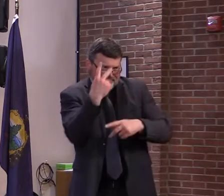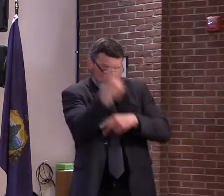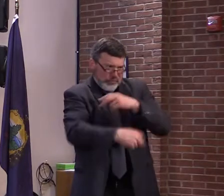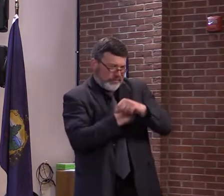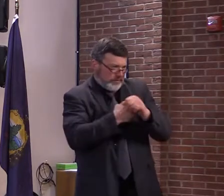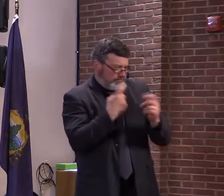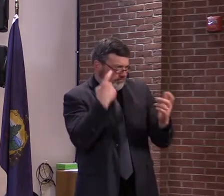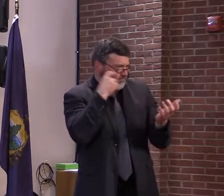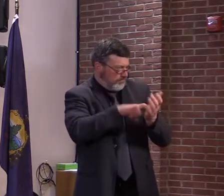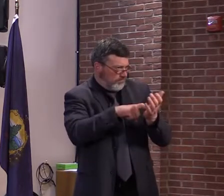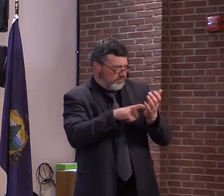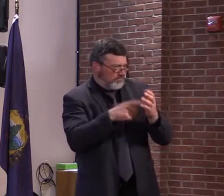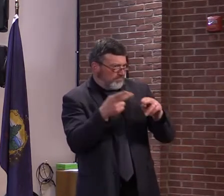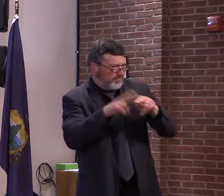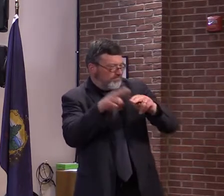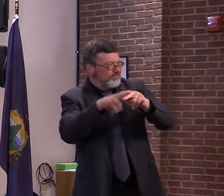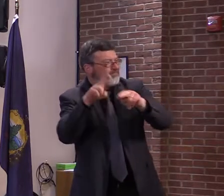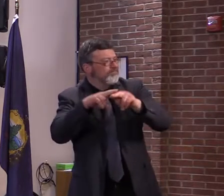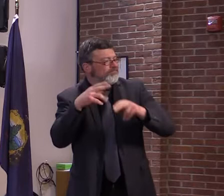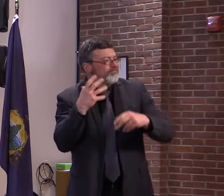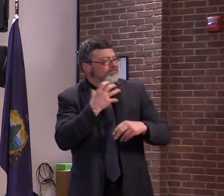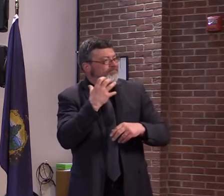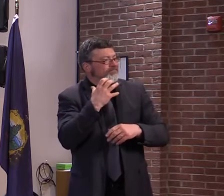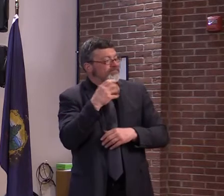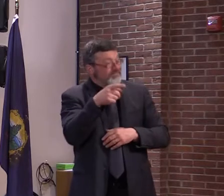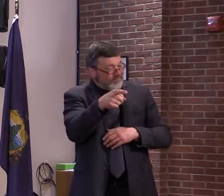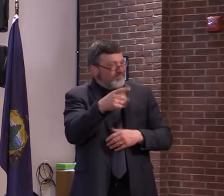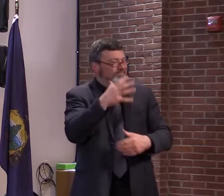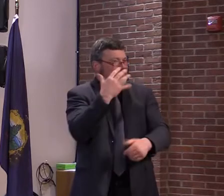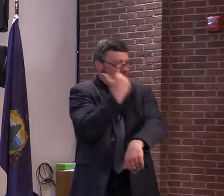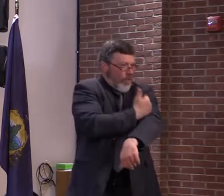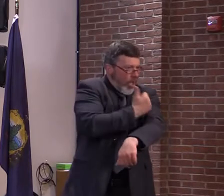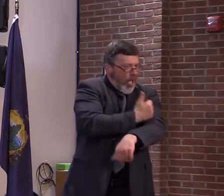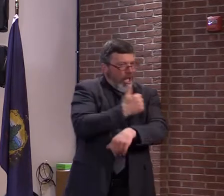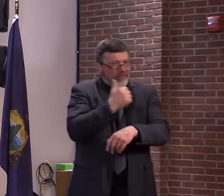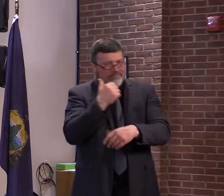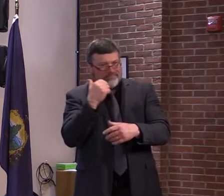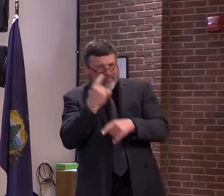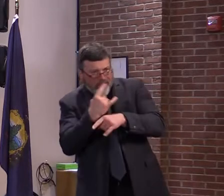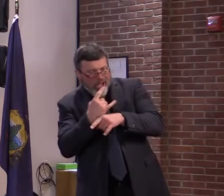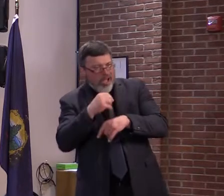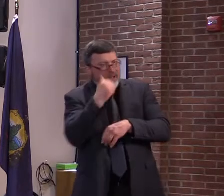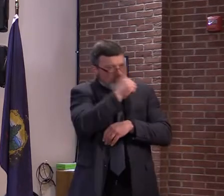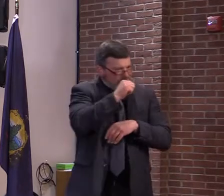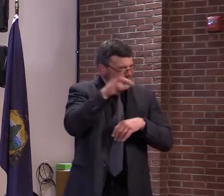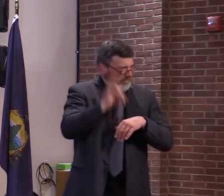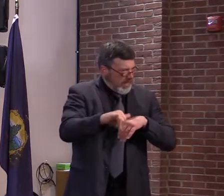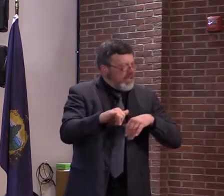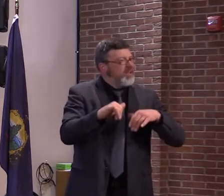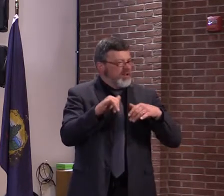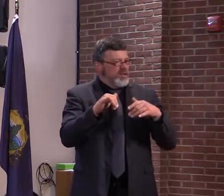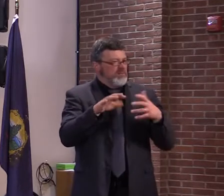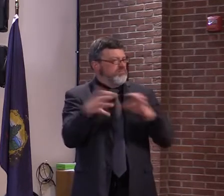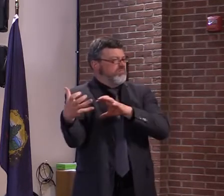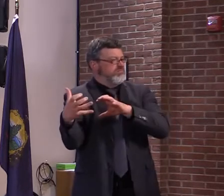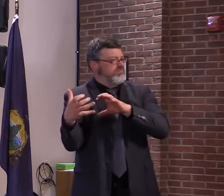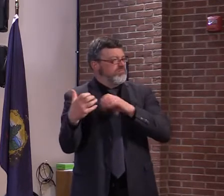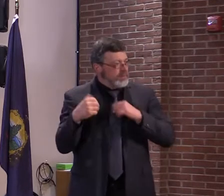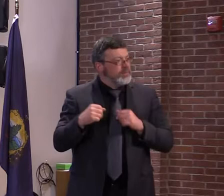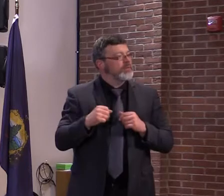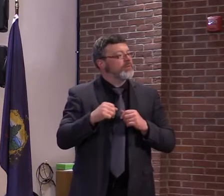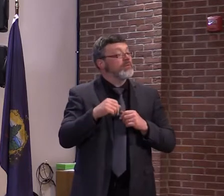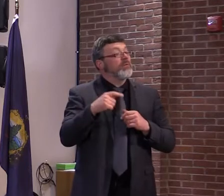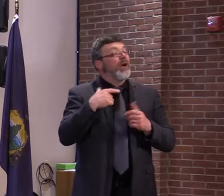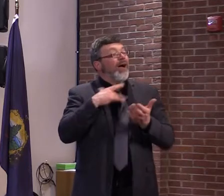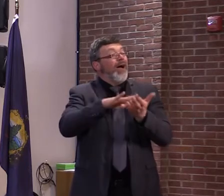use. Our latest data, recently released, shows the number of opioid-related fatal overdoses